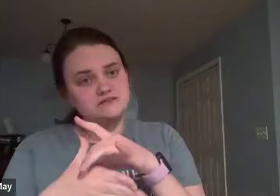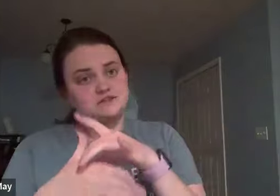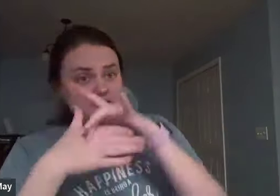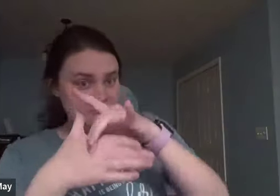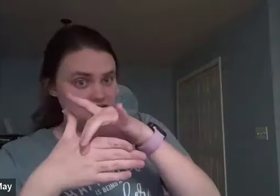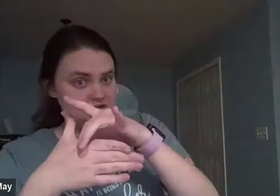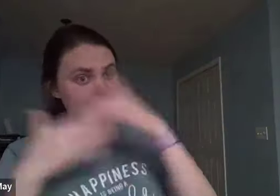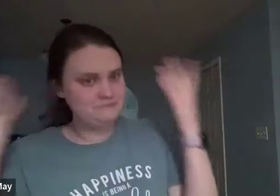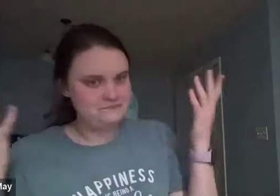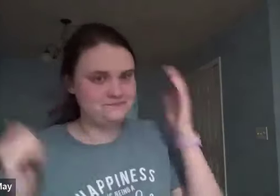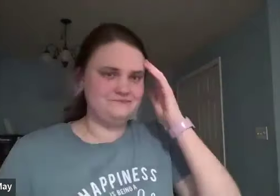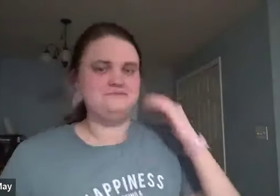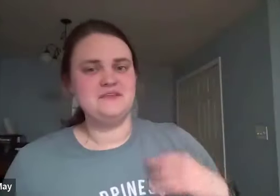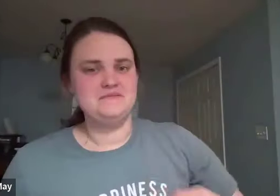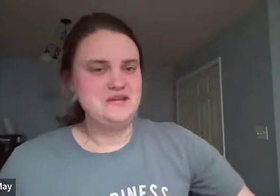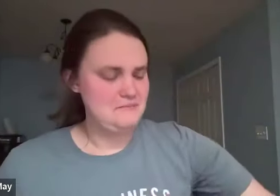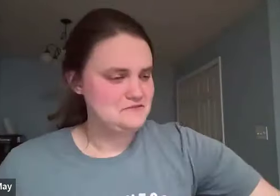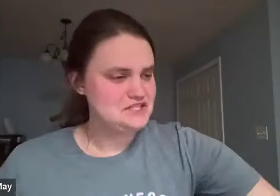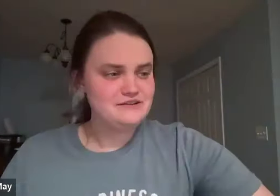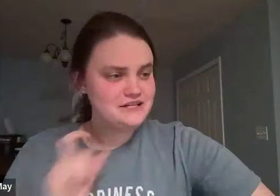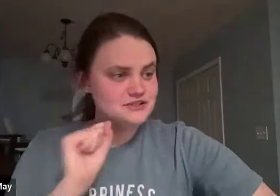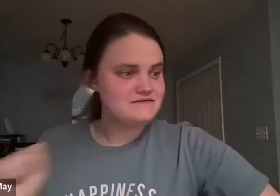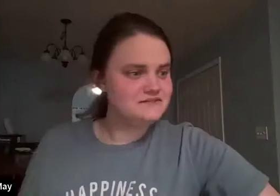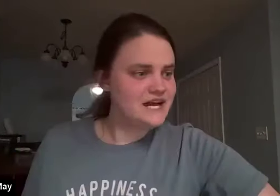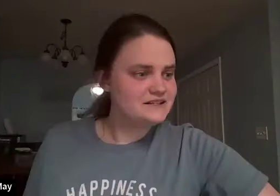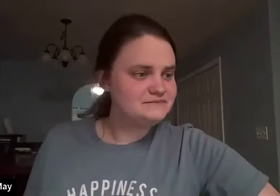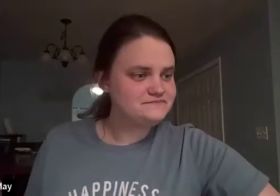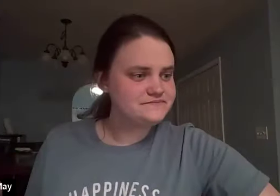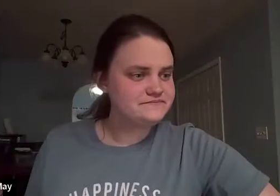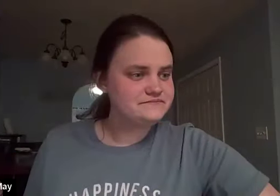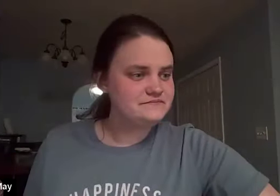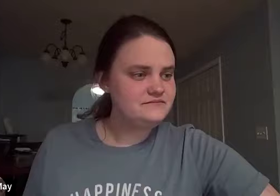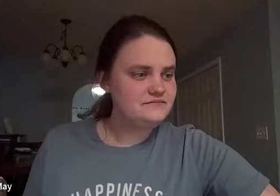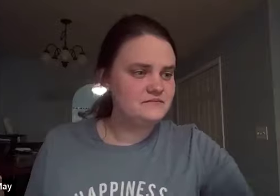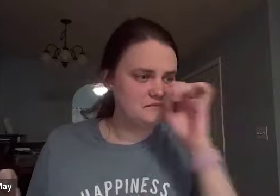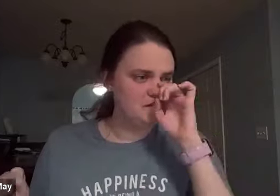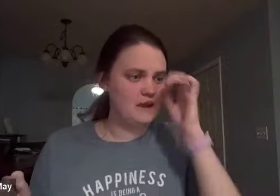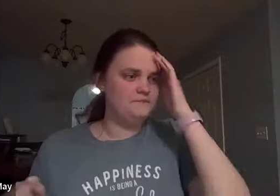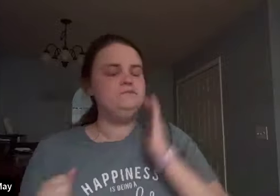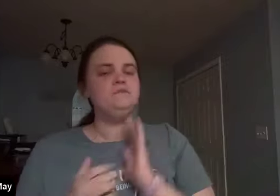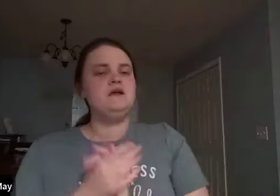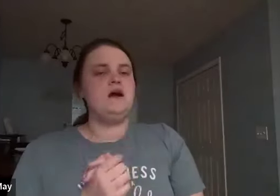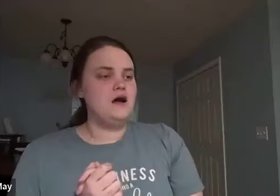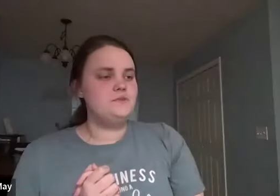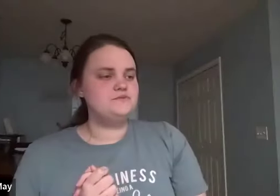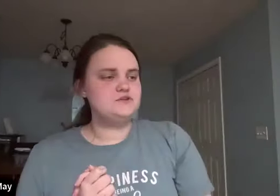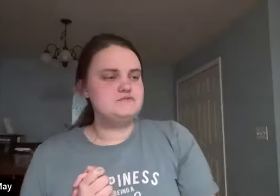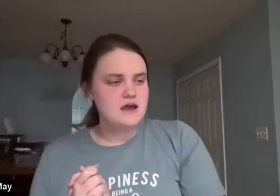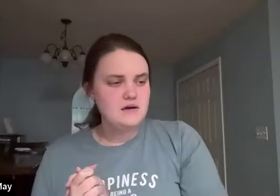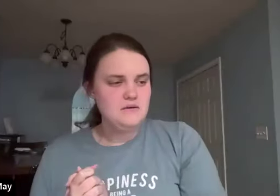story, the meat of the story. But yeah, just a little interesting fun fact. Okay. So now